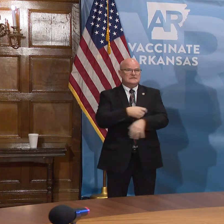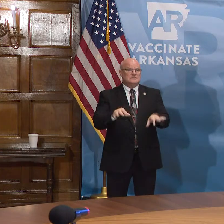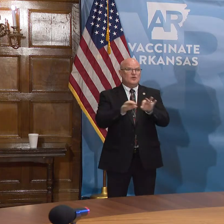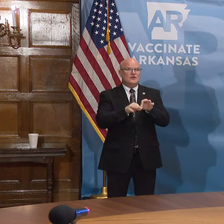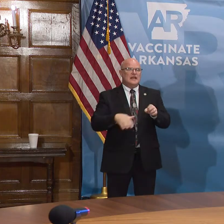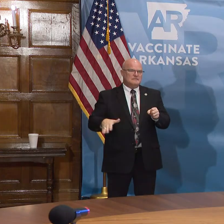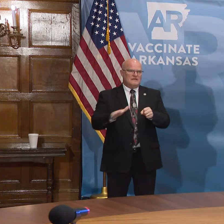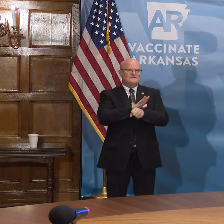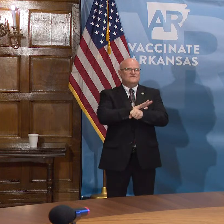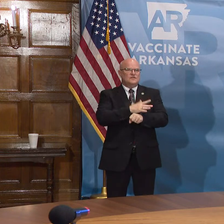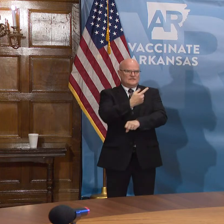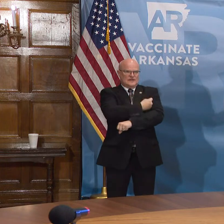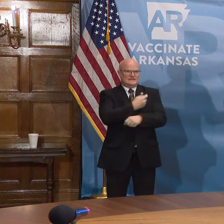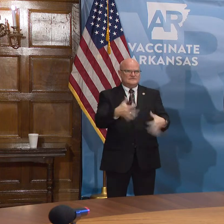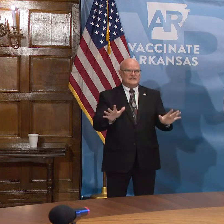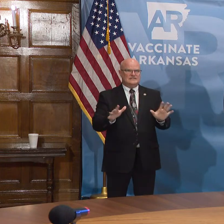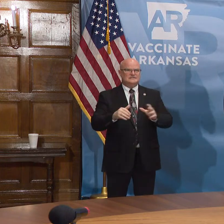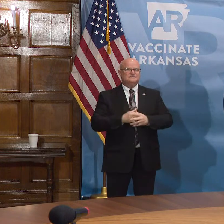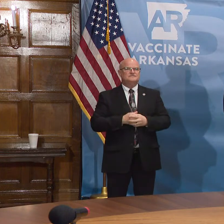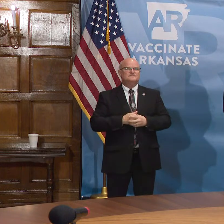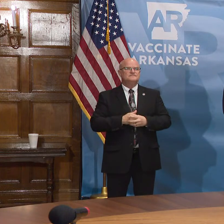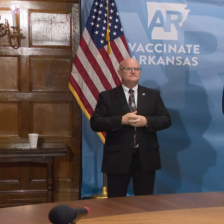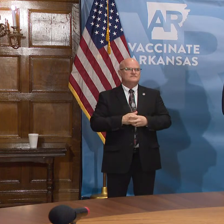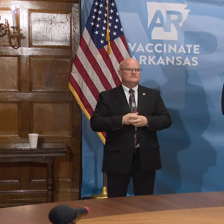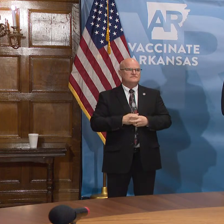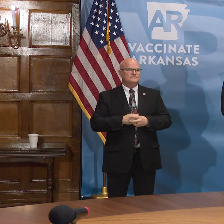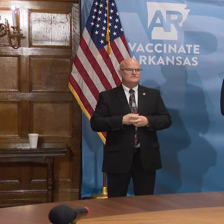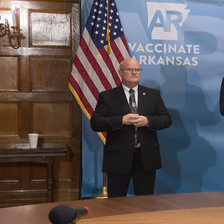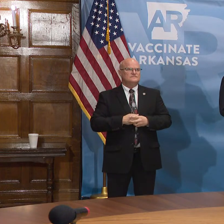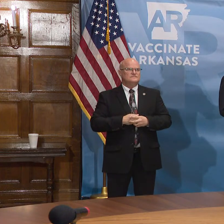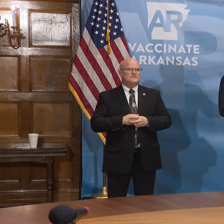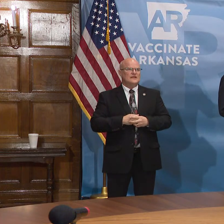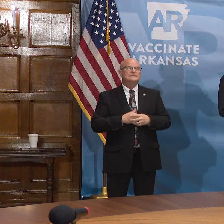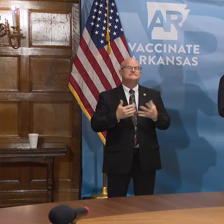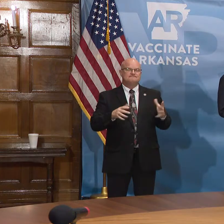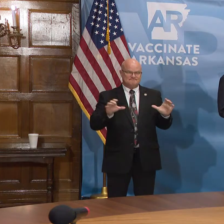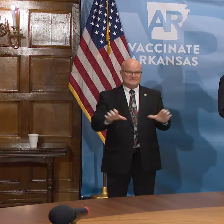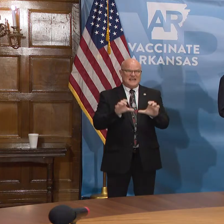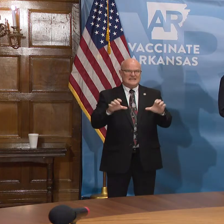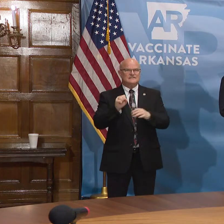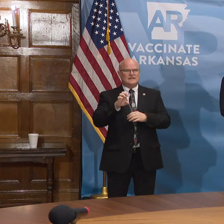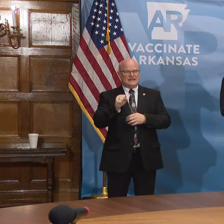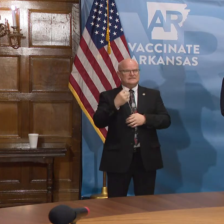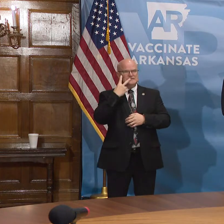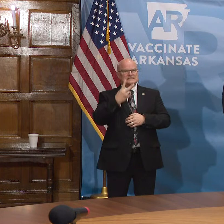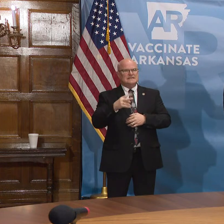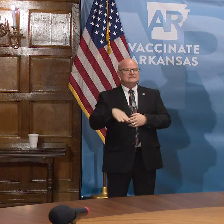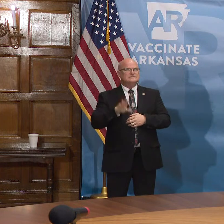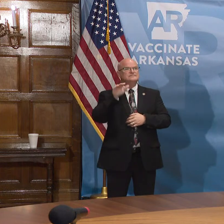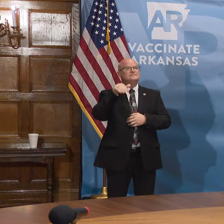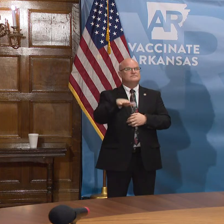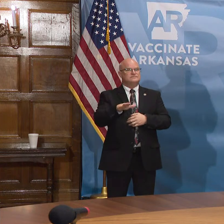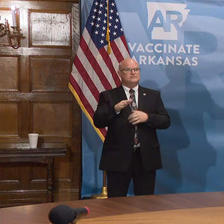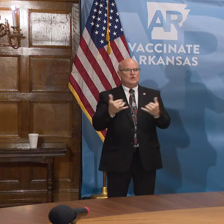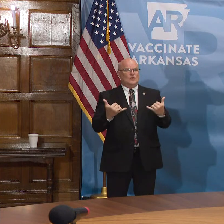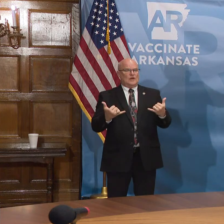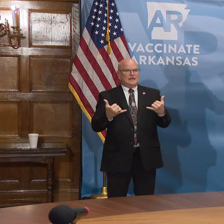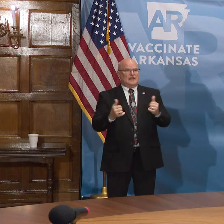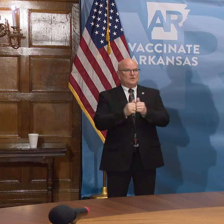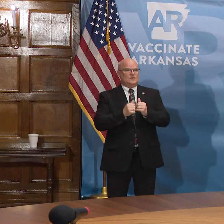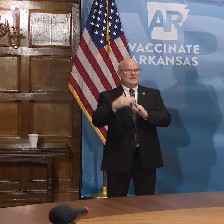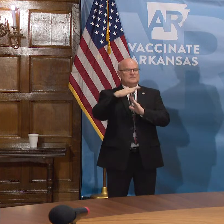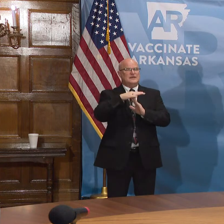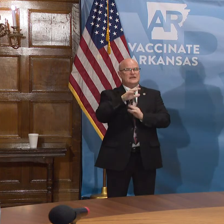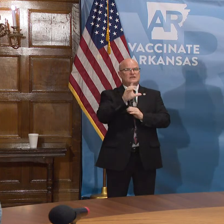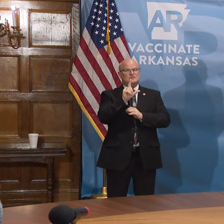being fully immunized. I think we covered these active cases. You can see where we are in relation to the peak